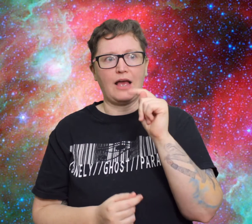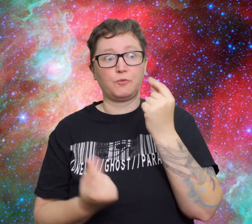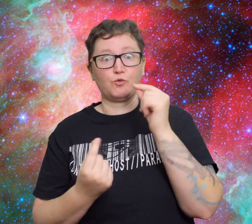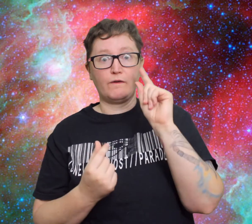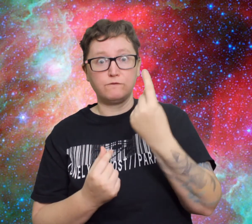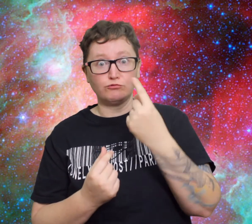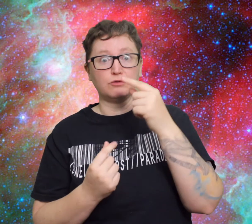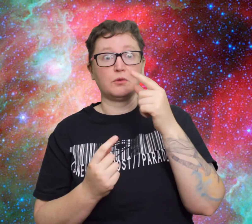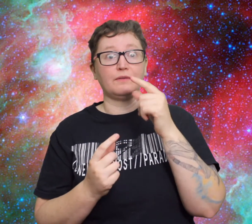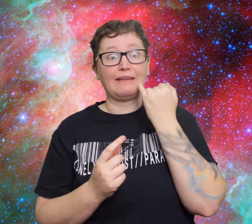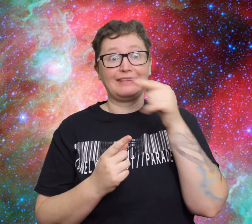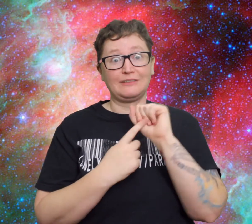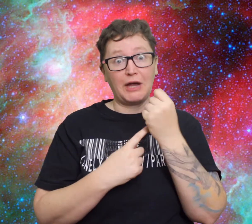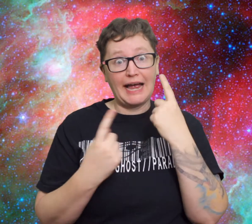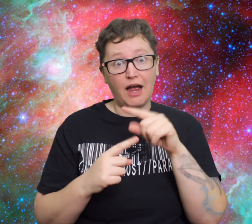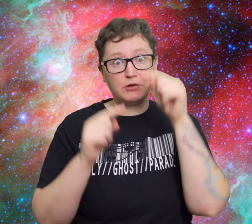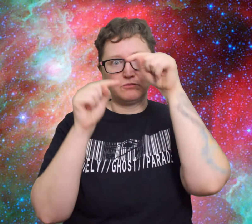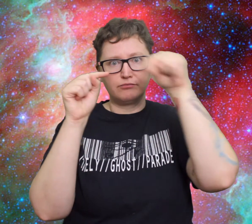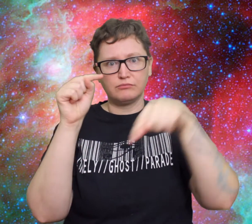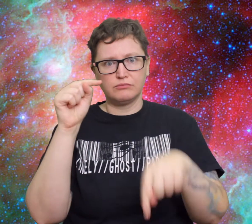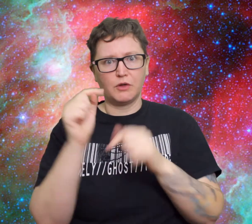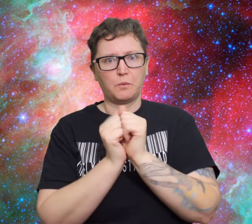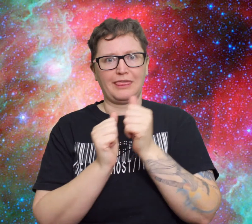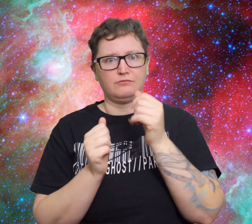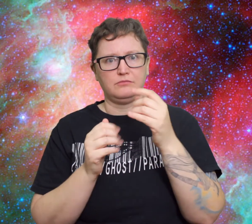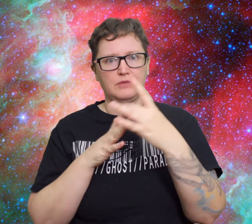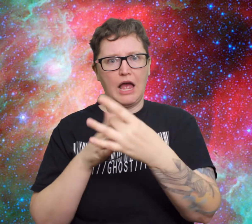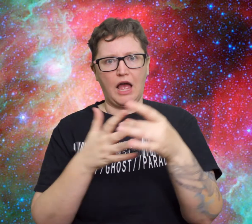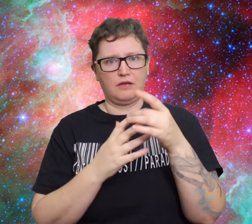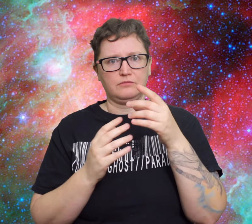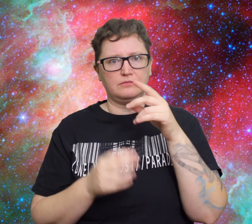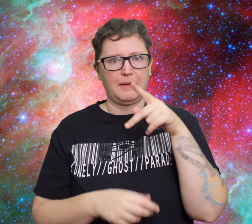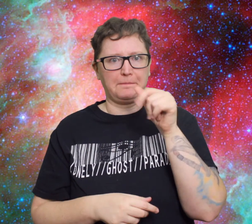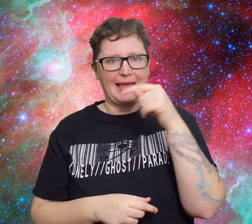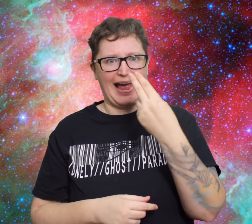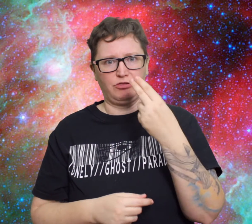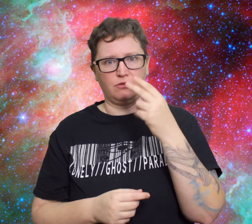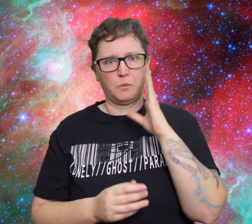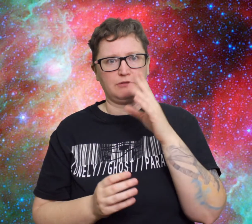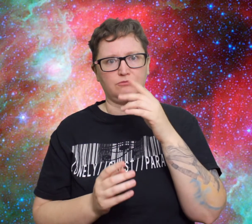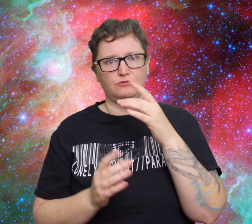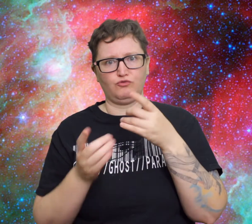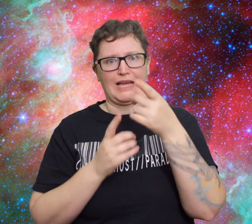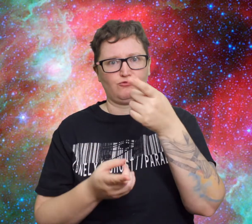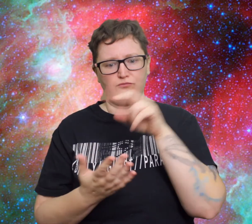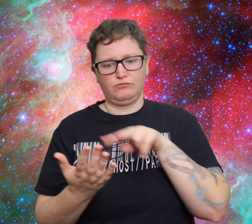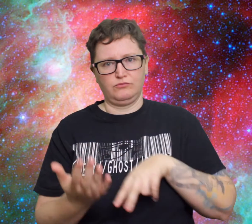for combat, what you should do first if this situation happens, and then kind of goes from there and guides you along a pathway to